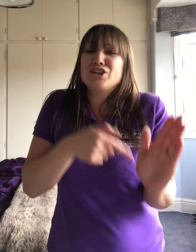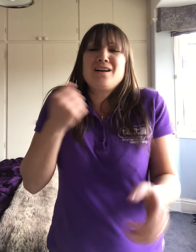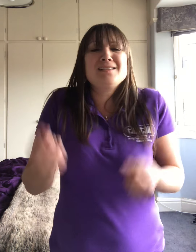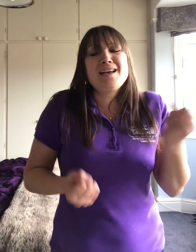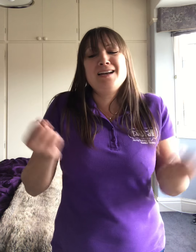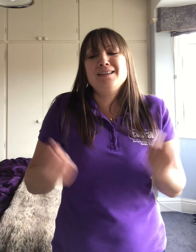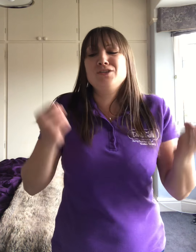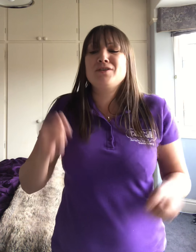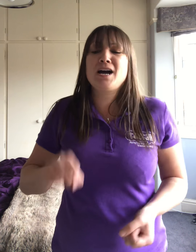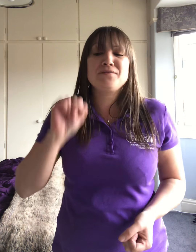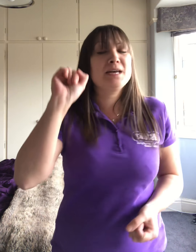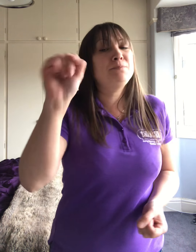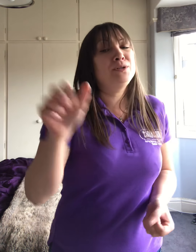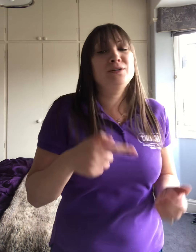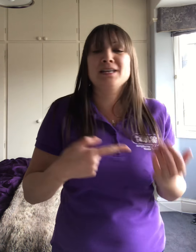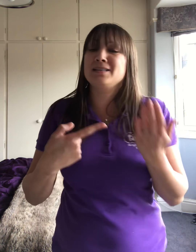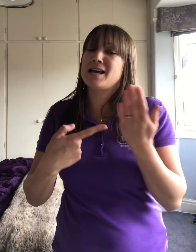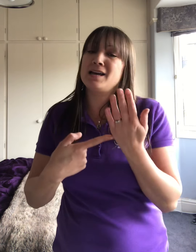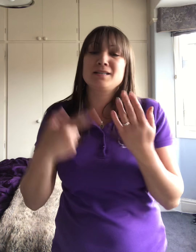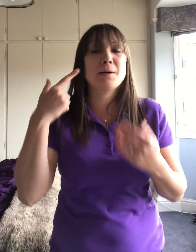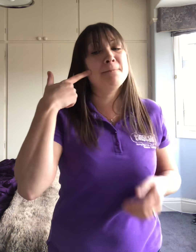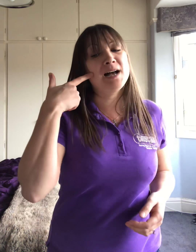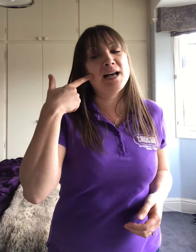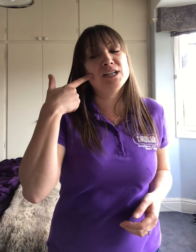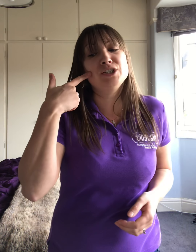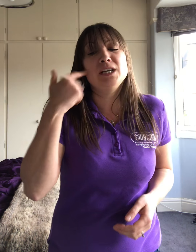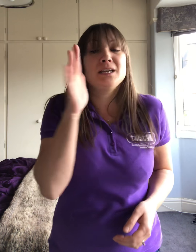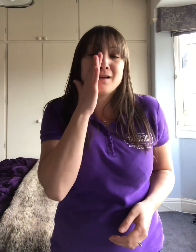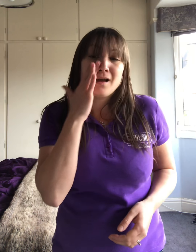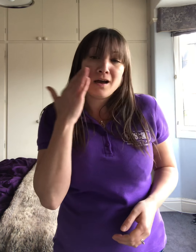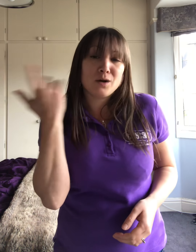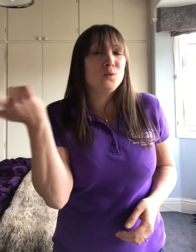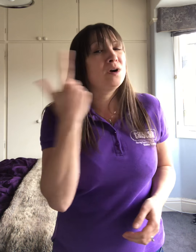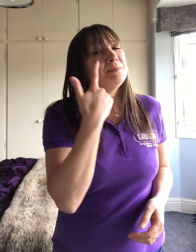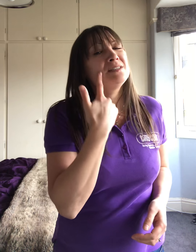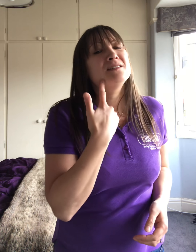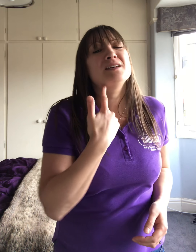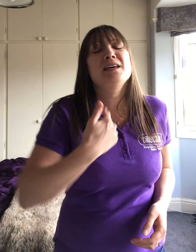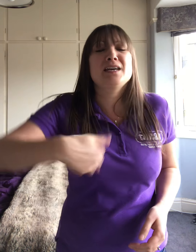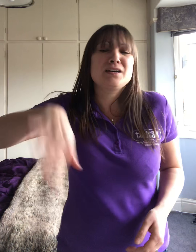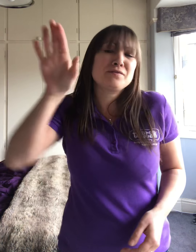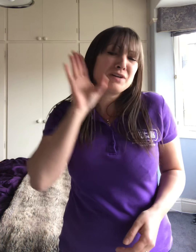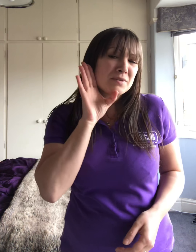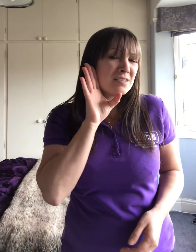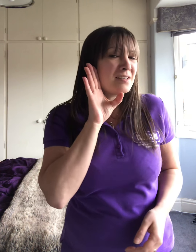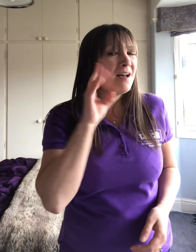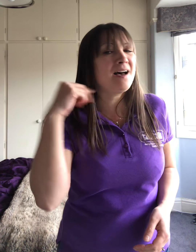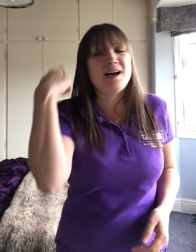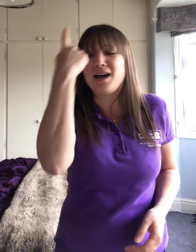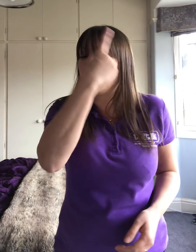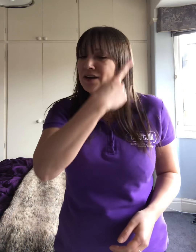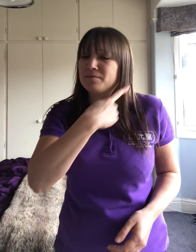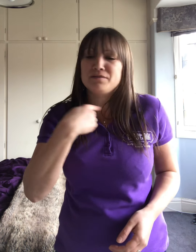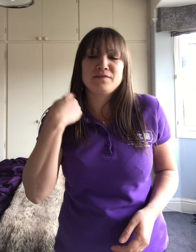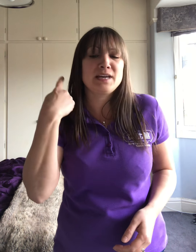John said he'd drive, then put his hand on my cheek and wiped a tear from the side of my